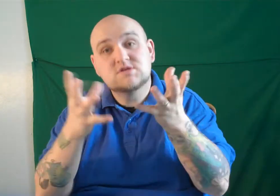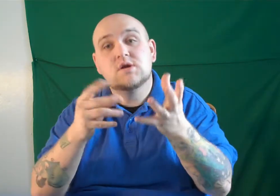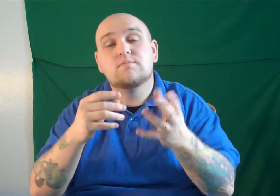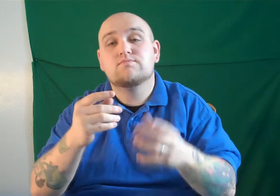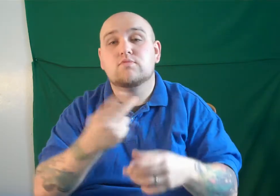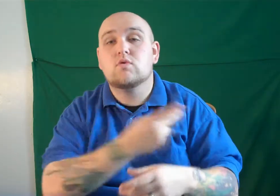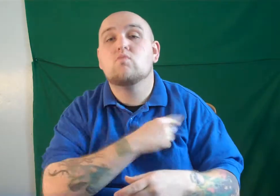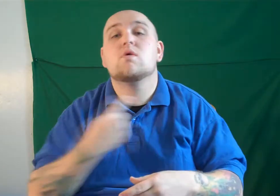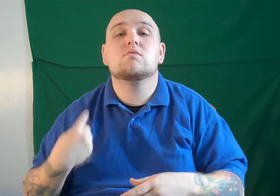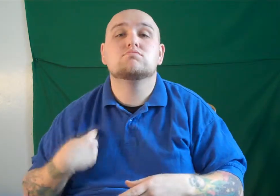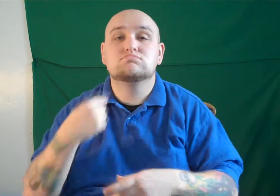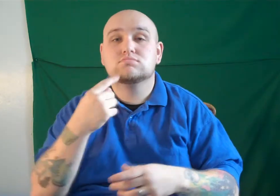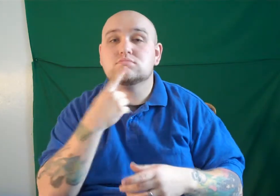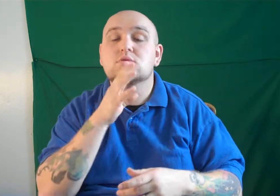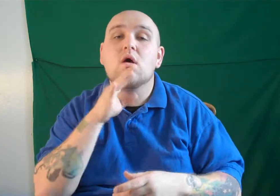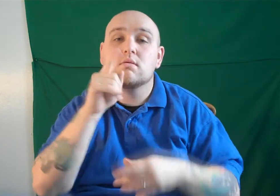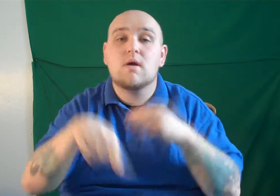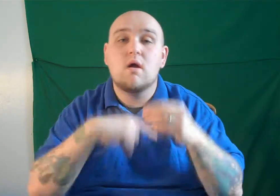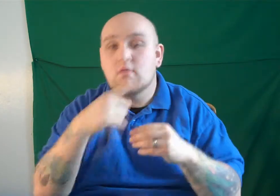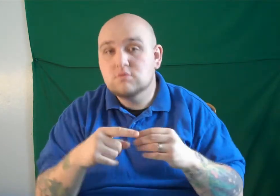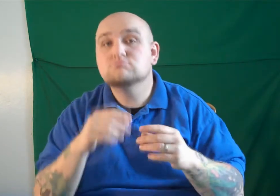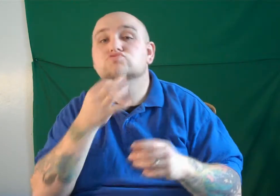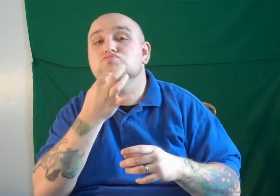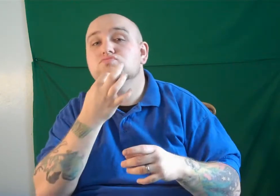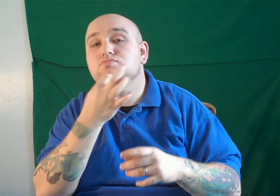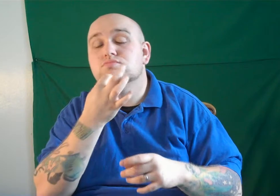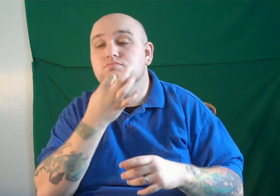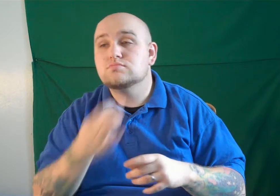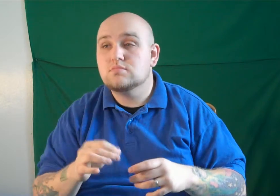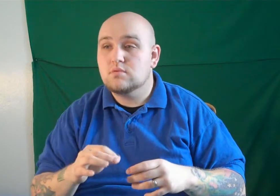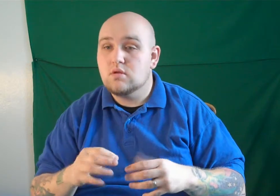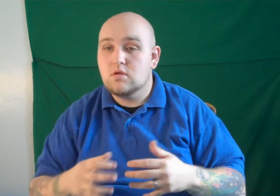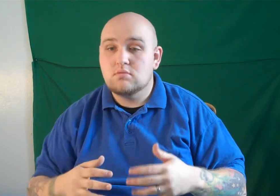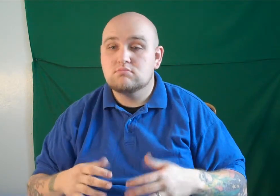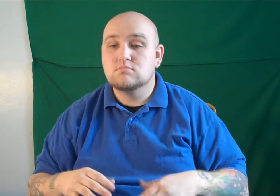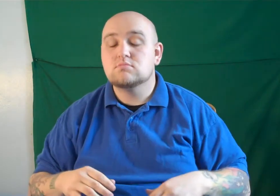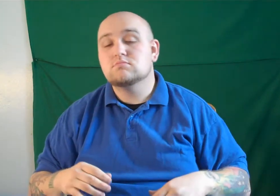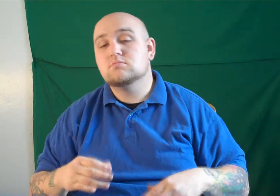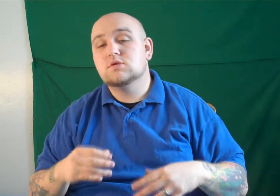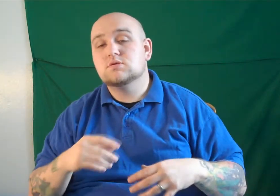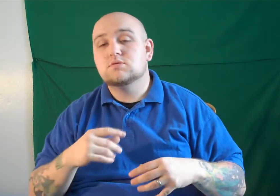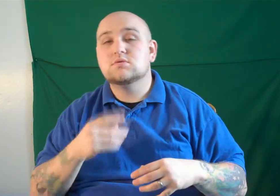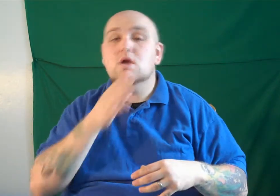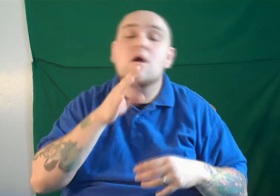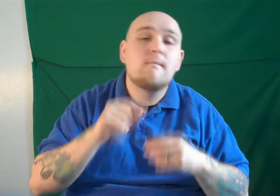soon. Recognizing personal and professional strengths and weaknesses. Meeting consumer communication